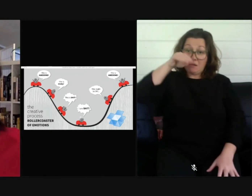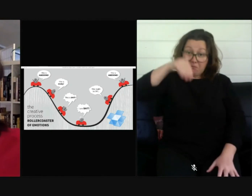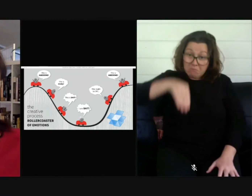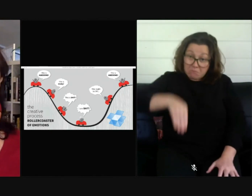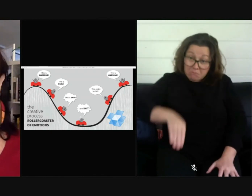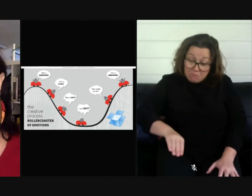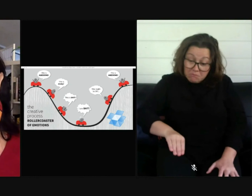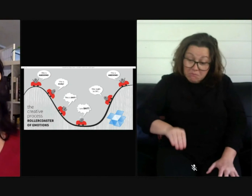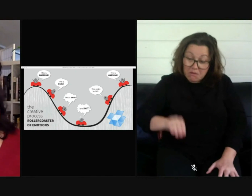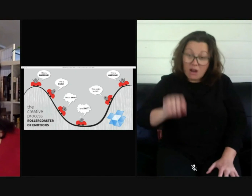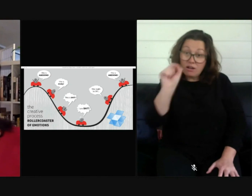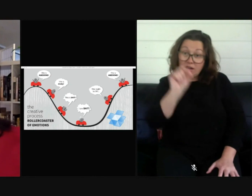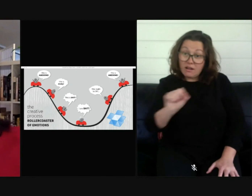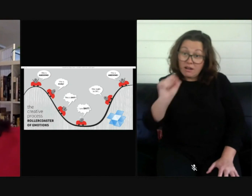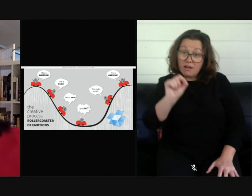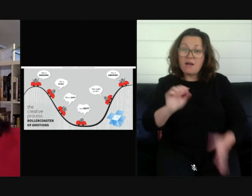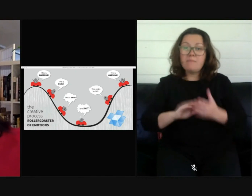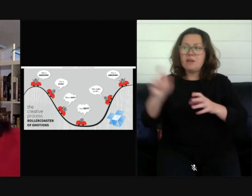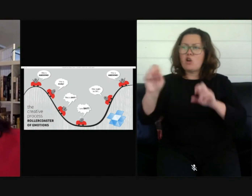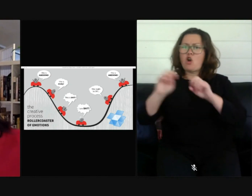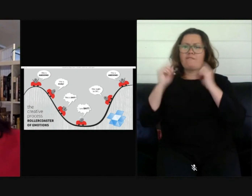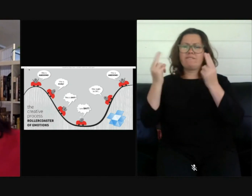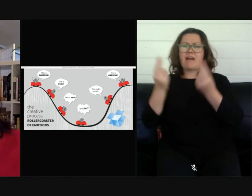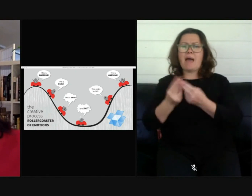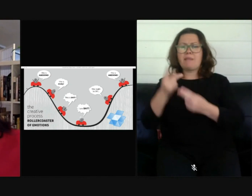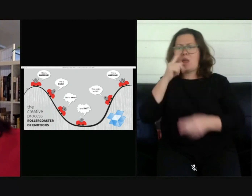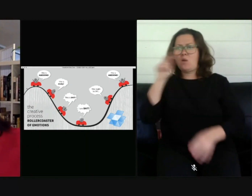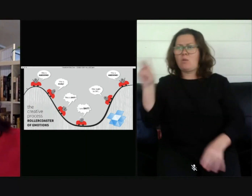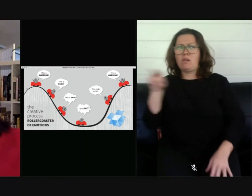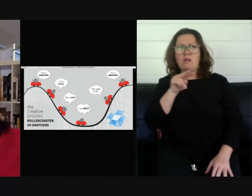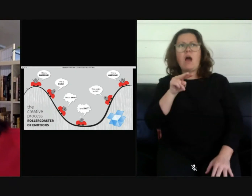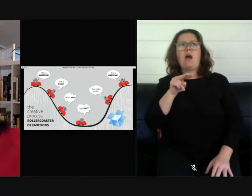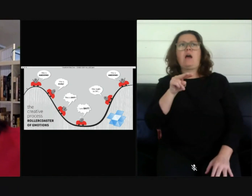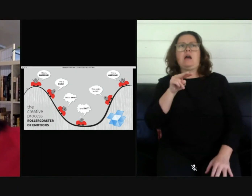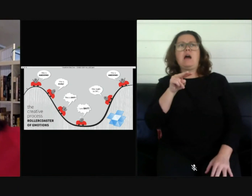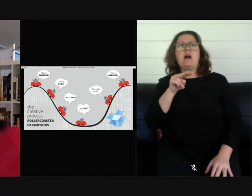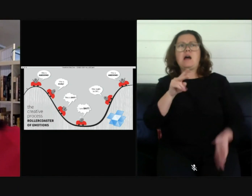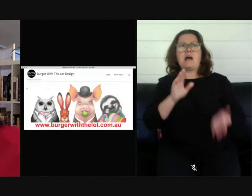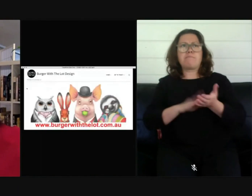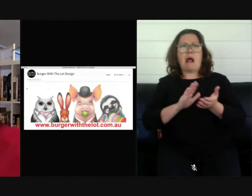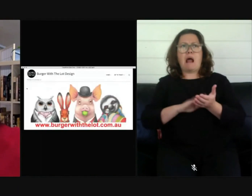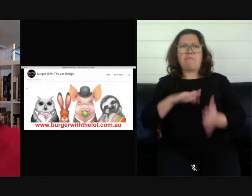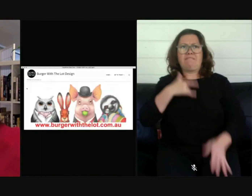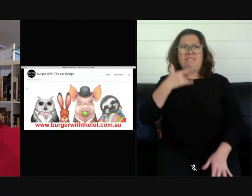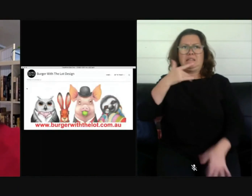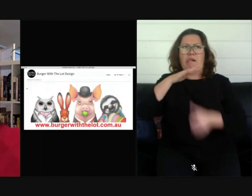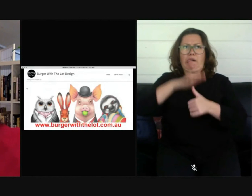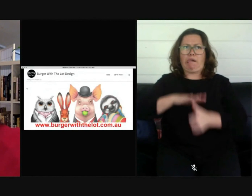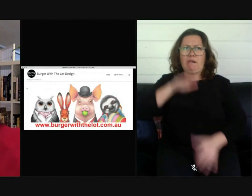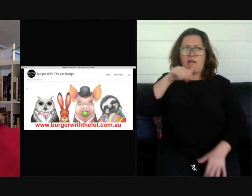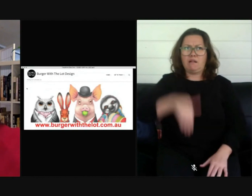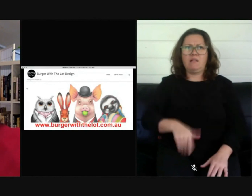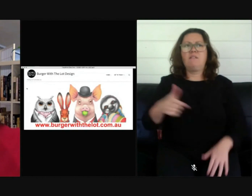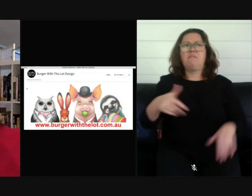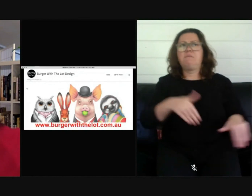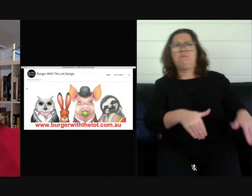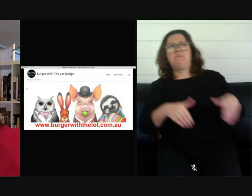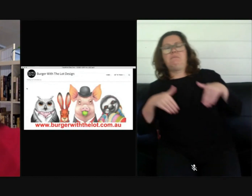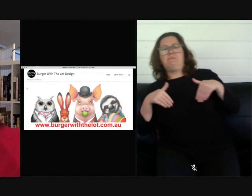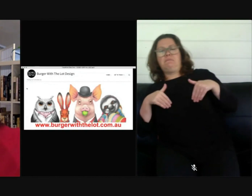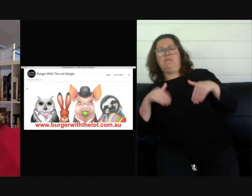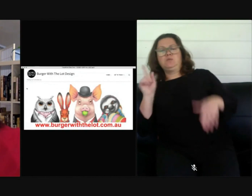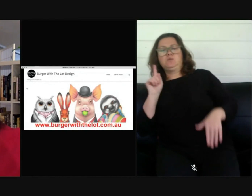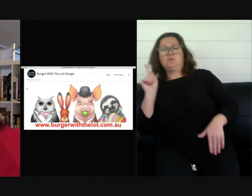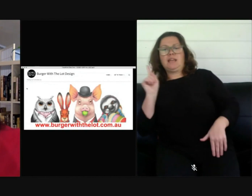which I think is very funny. Let me give another quick shout out to Lenny and her amazing business, because she did such a good job